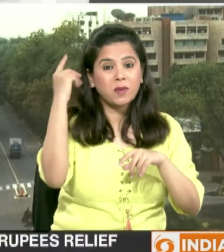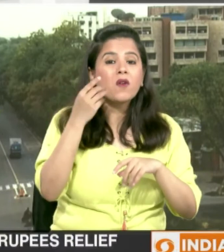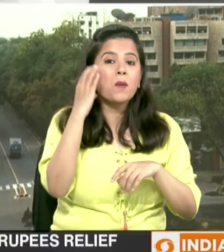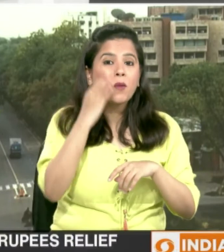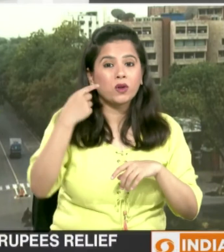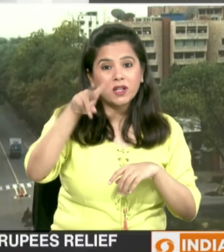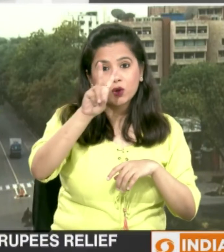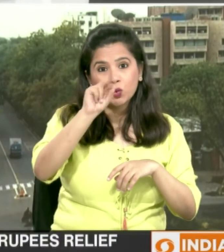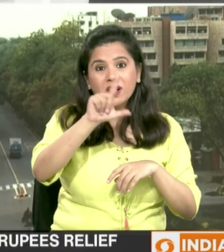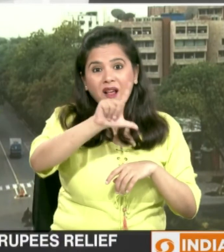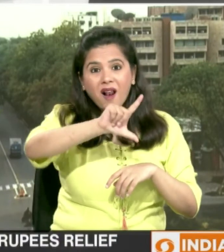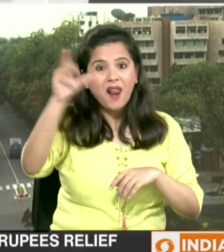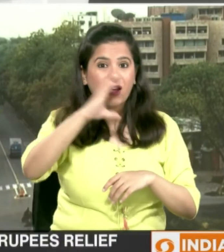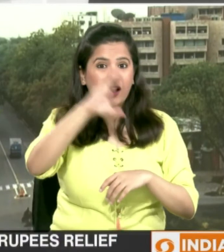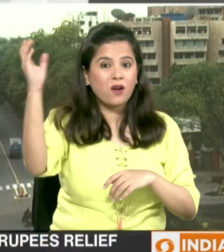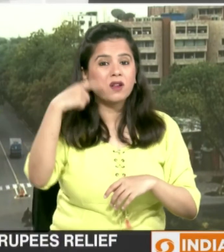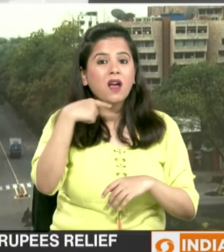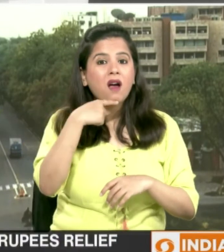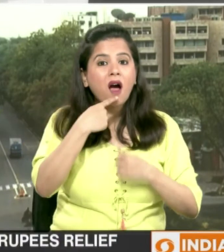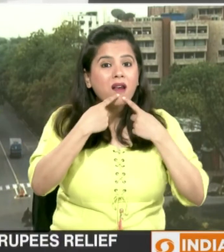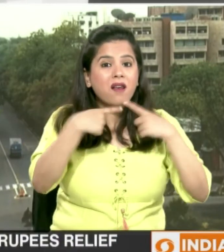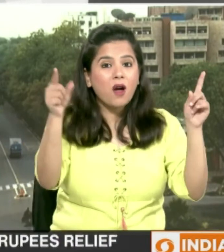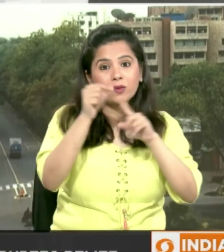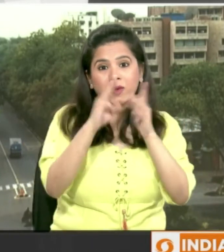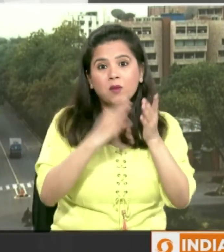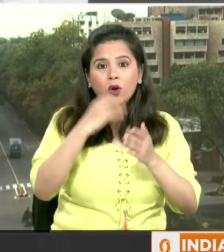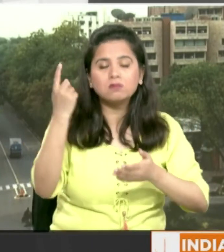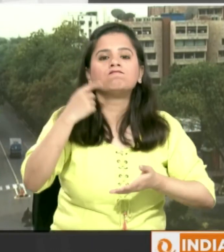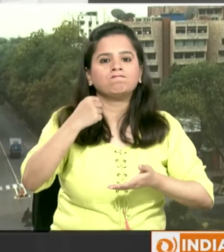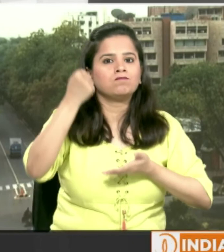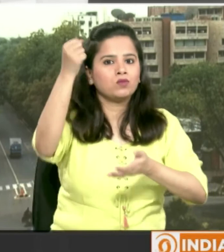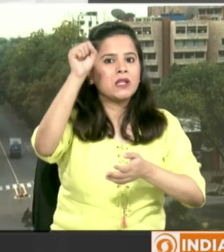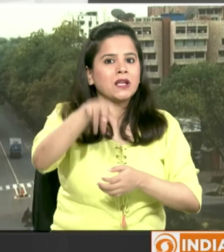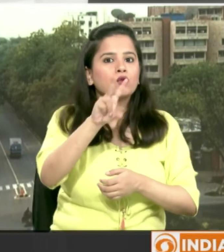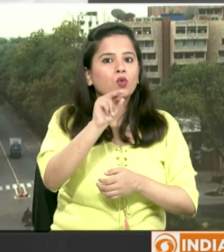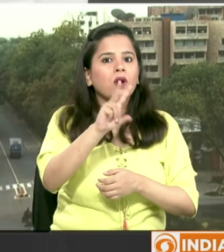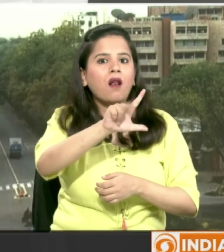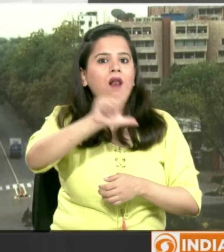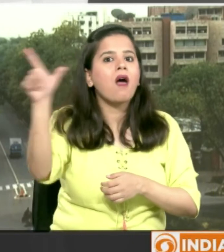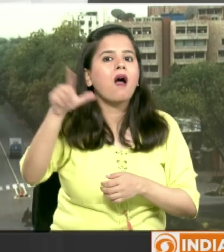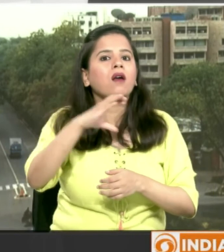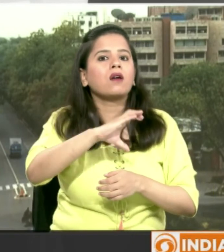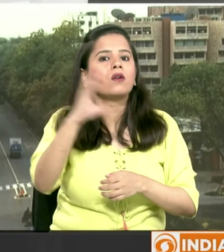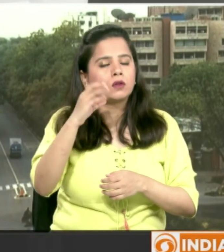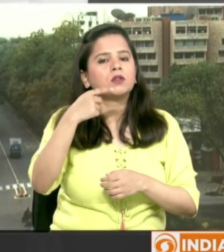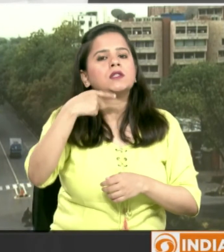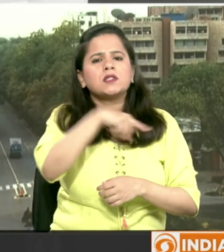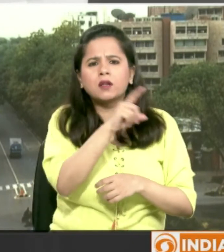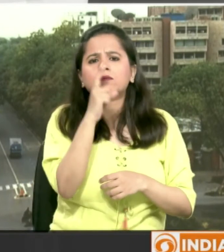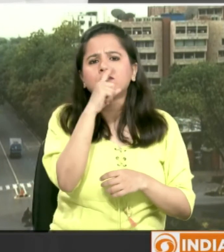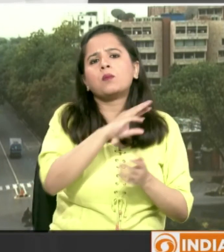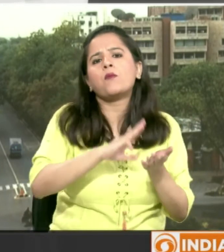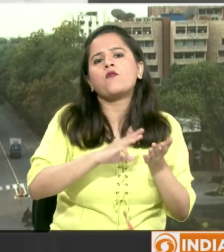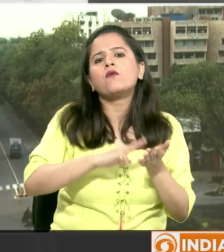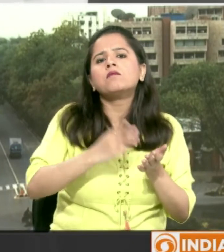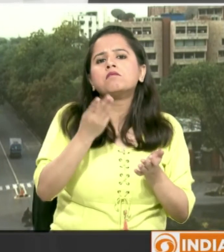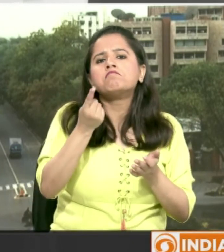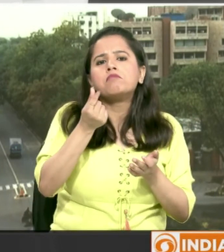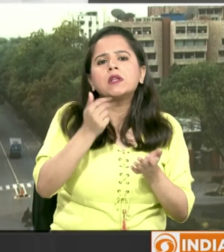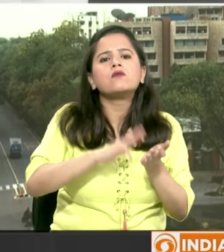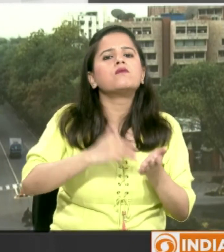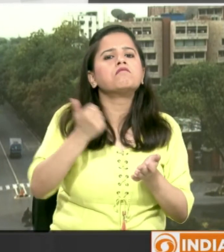crore rupees relief package that was announced by Prime Minister Modi. At the outset itself, the Finance Minister